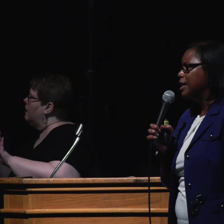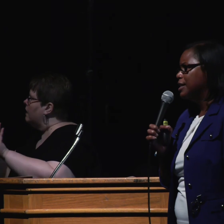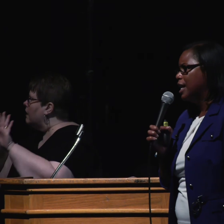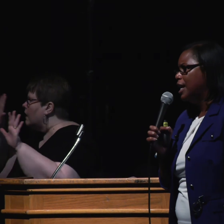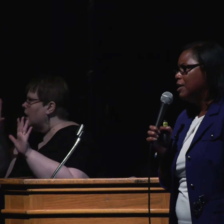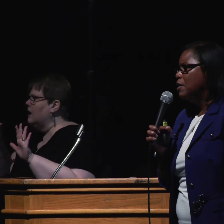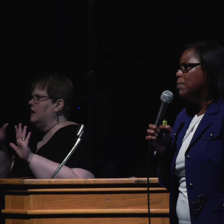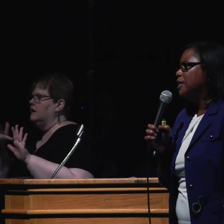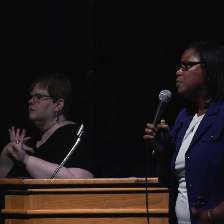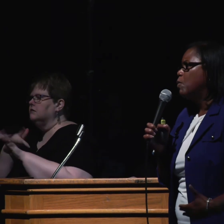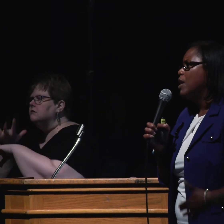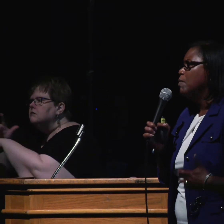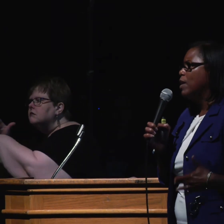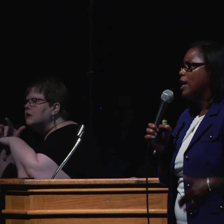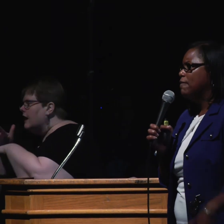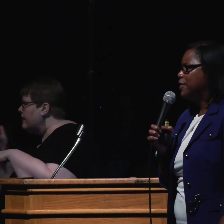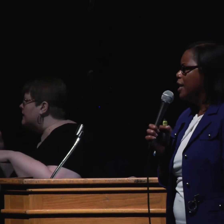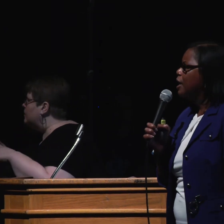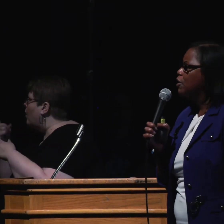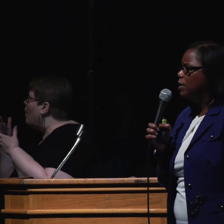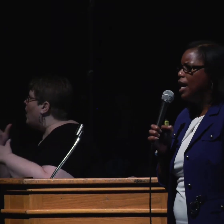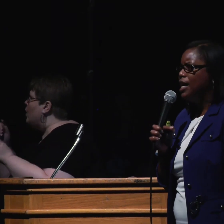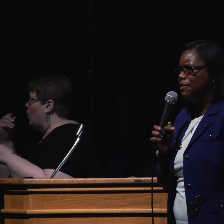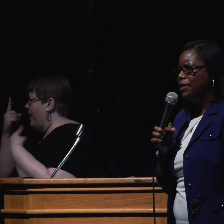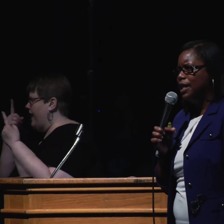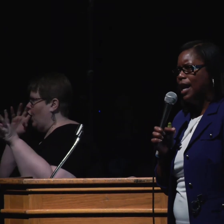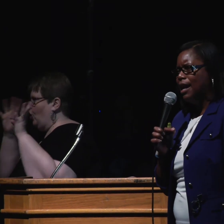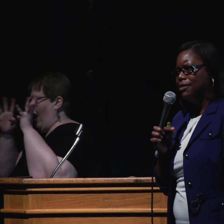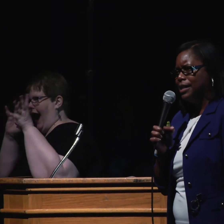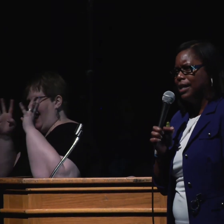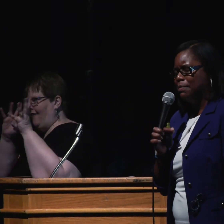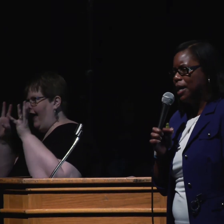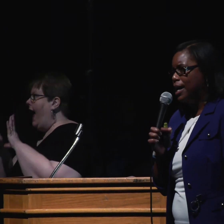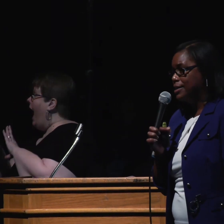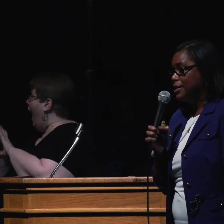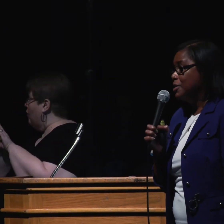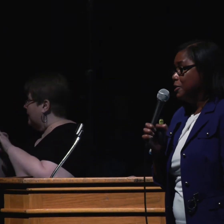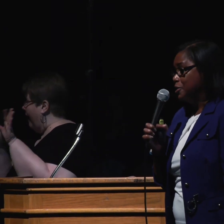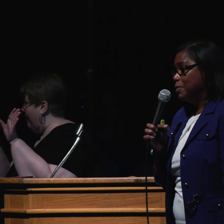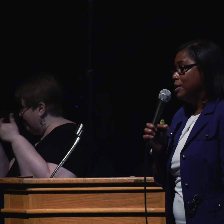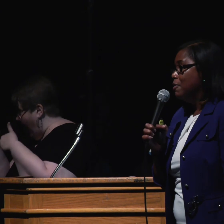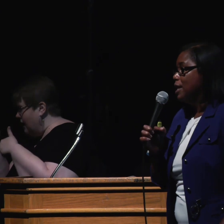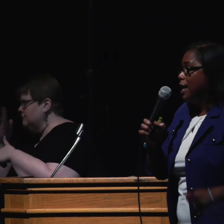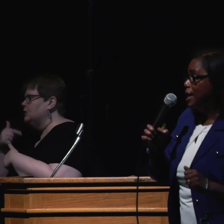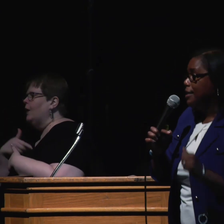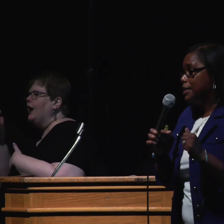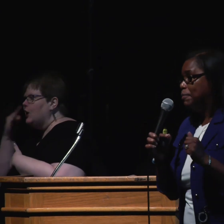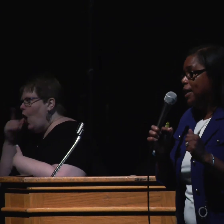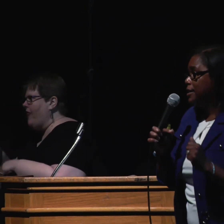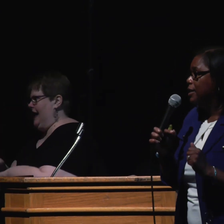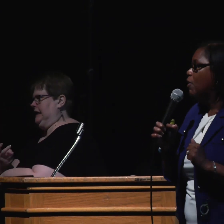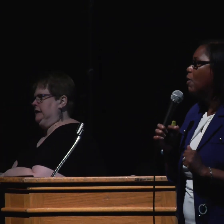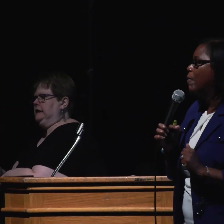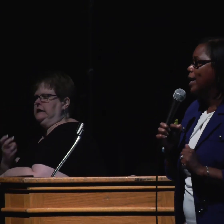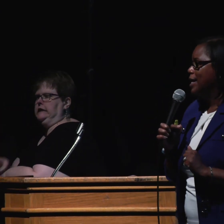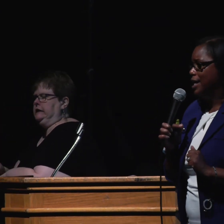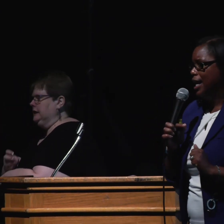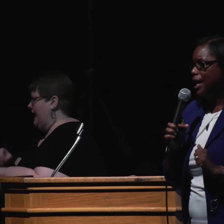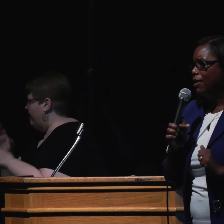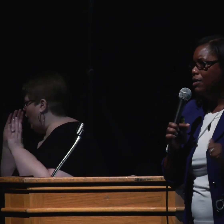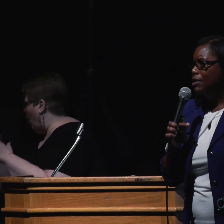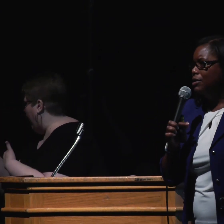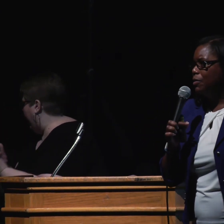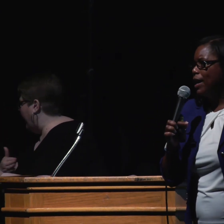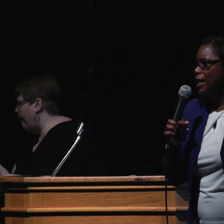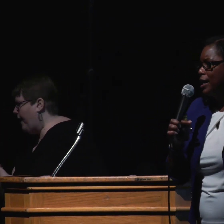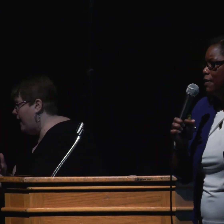and things like that. But it's one way of thinking creatively outside the box, because we know they got ants in the pants in the hallway